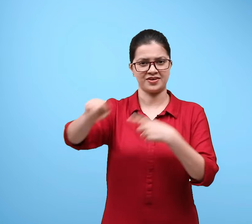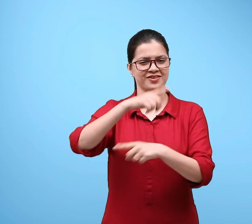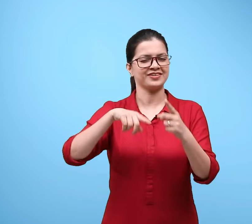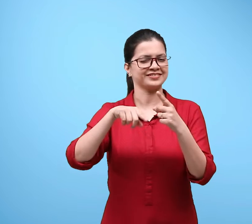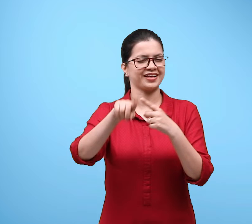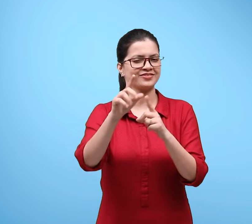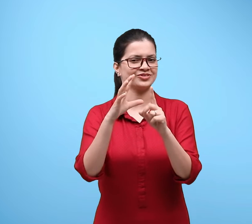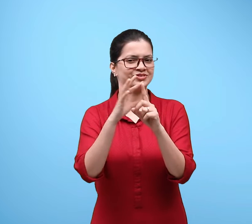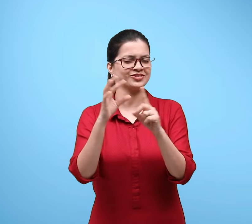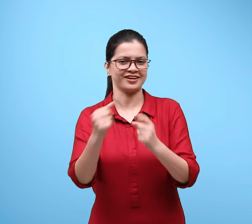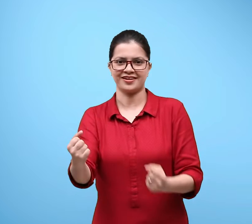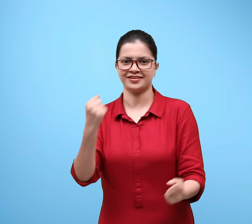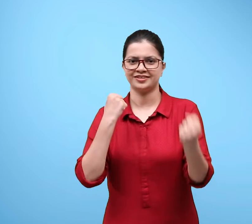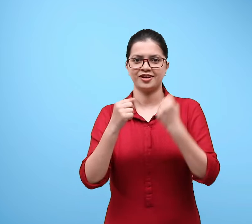Activity 4.